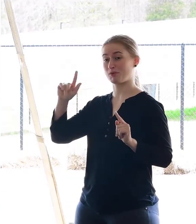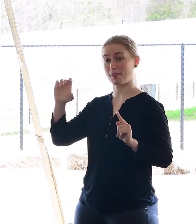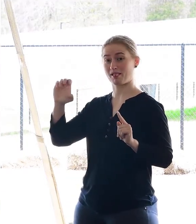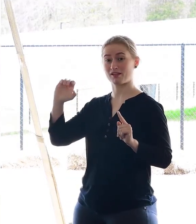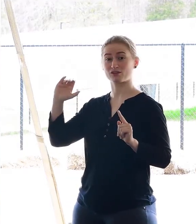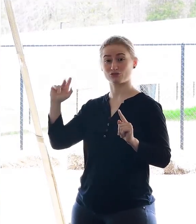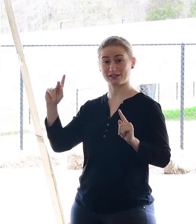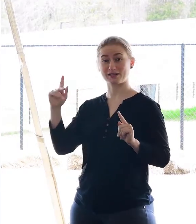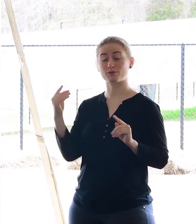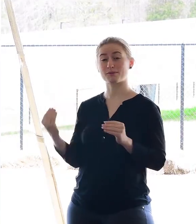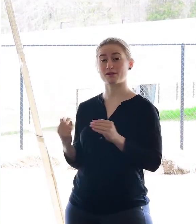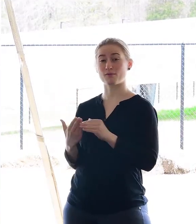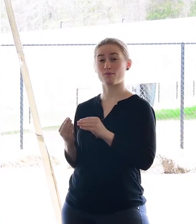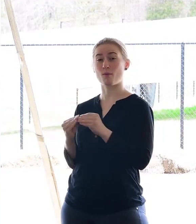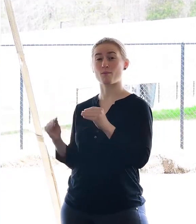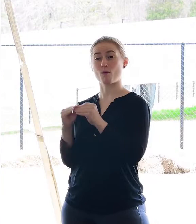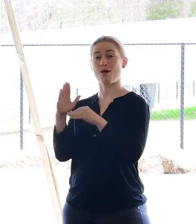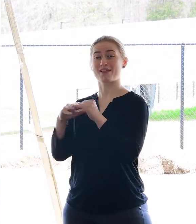million kilowatt hours.